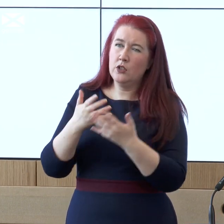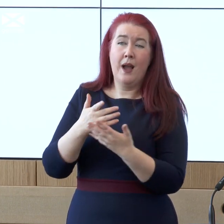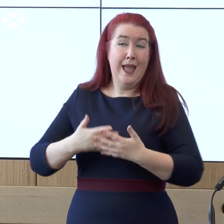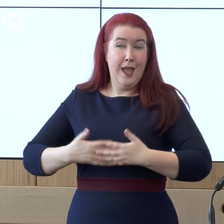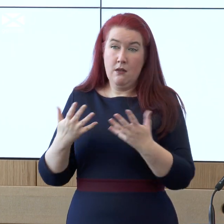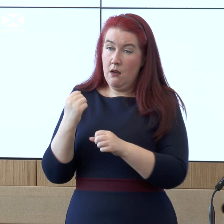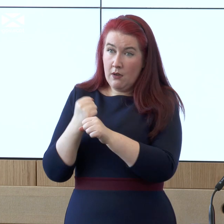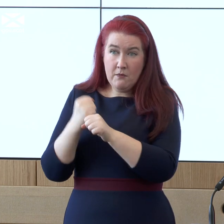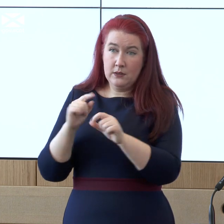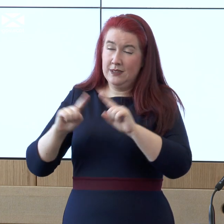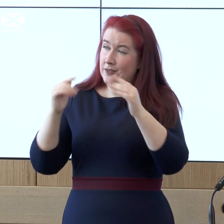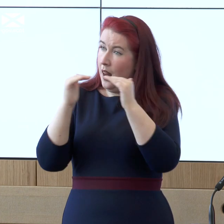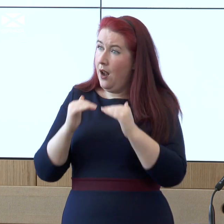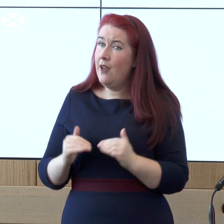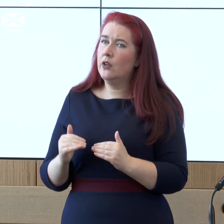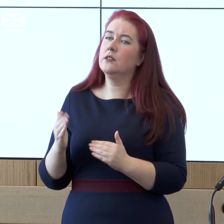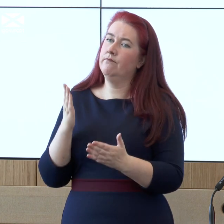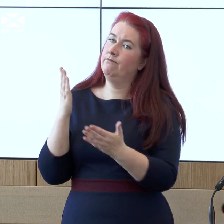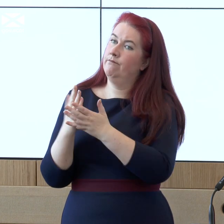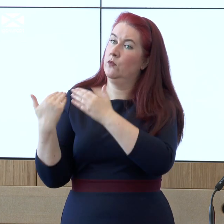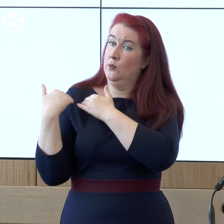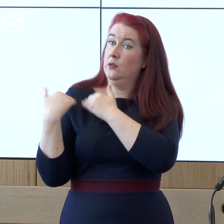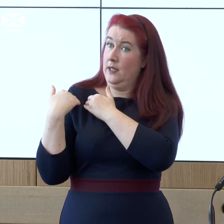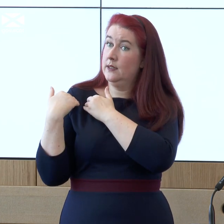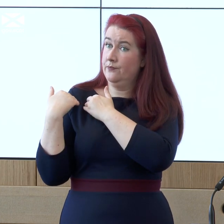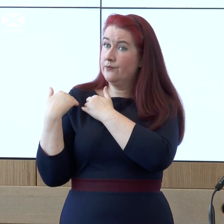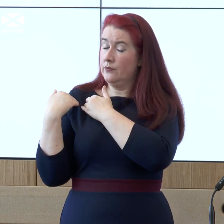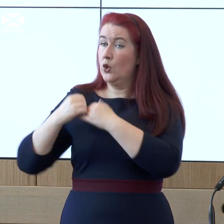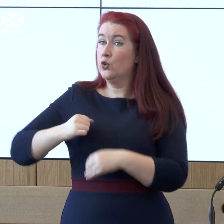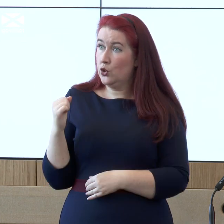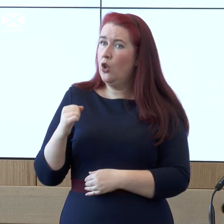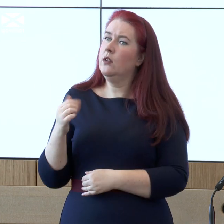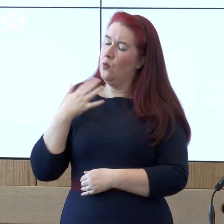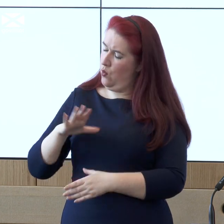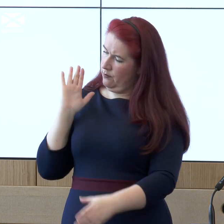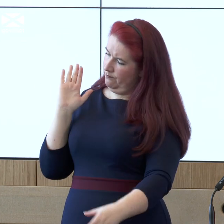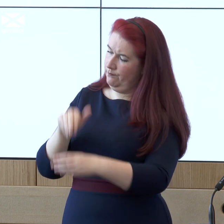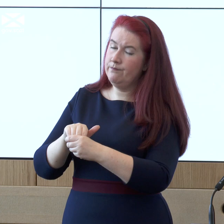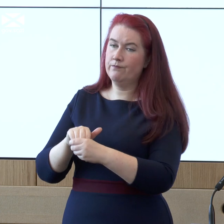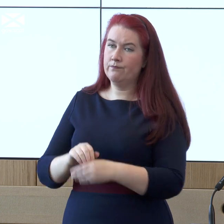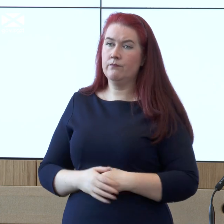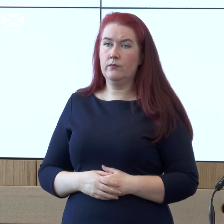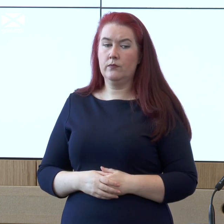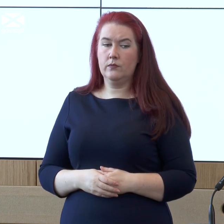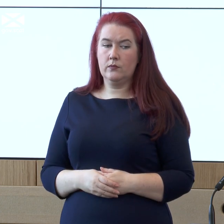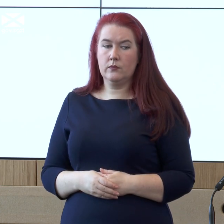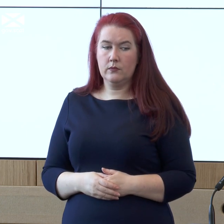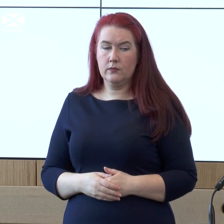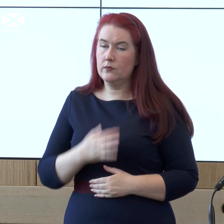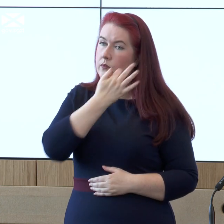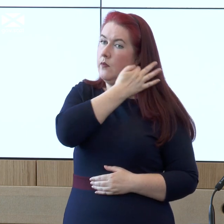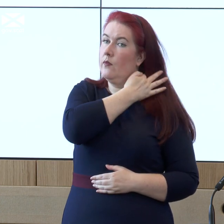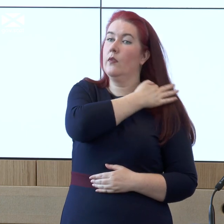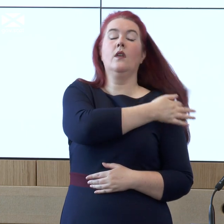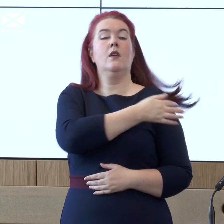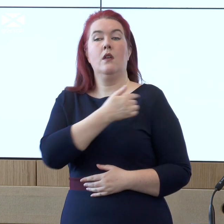levels have a responsibility, and Scotland is determined to play our full part. Of course, our ability